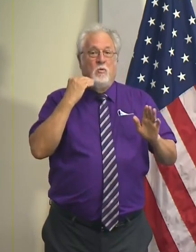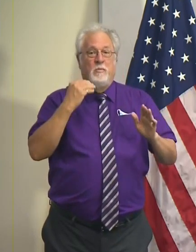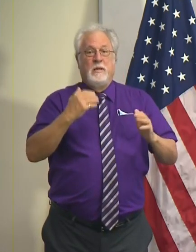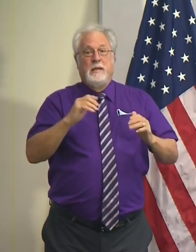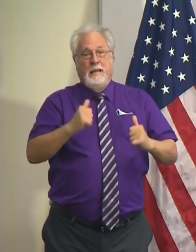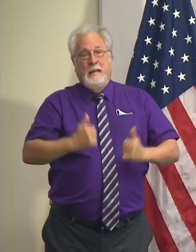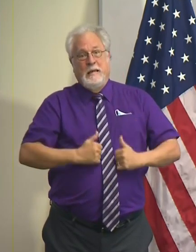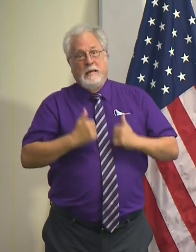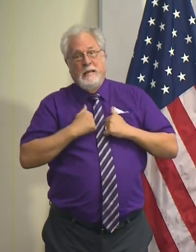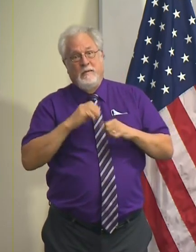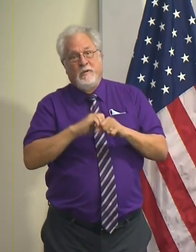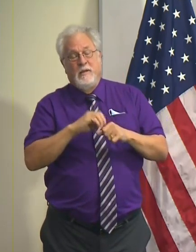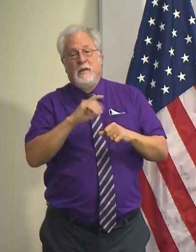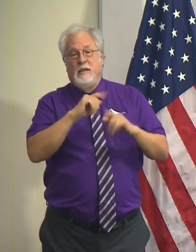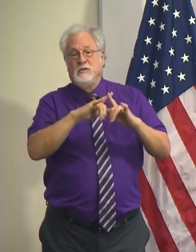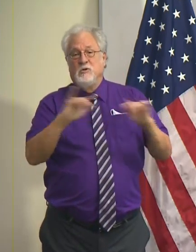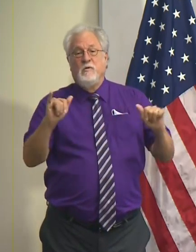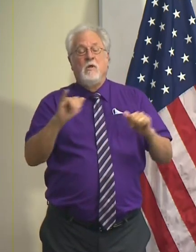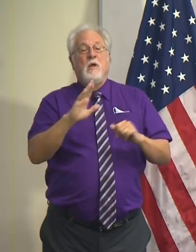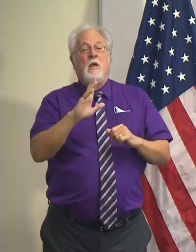livable and so forth.